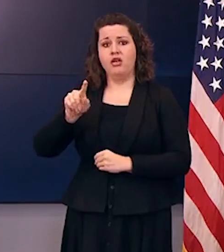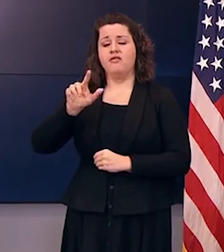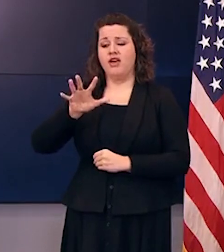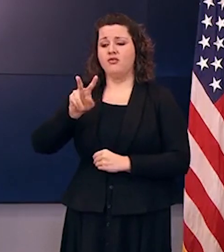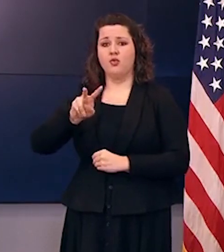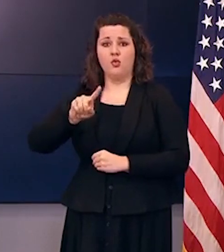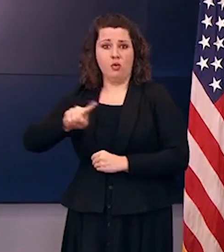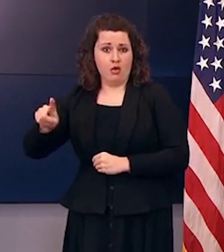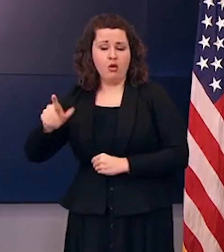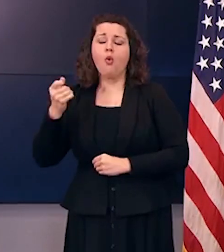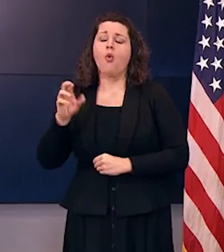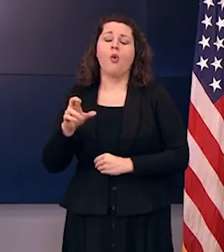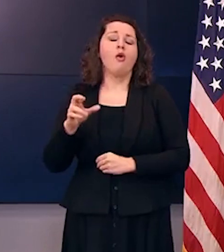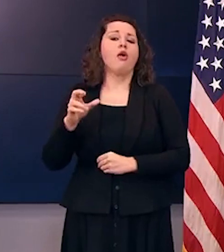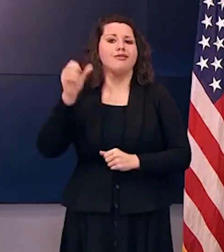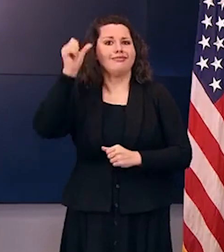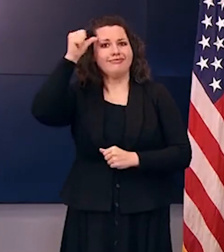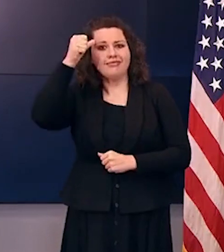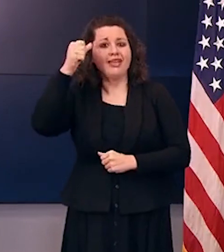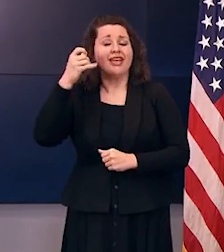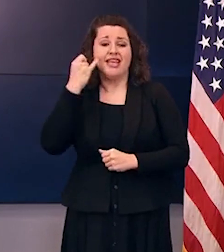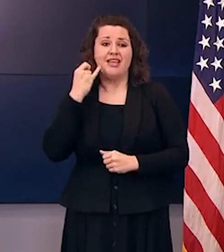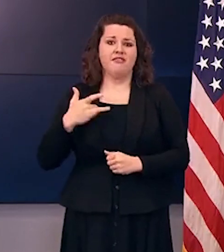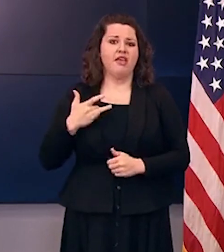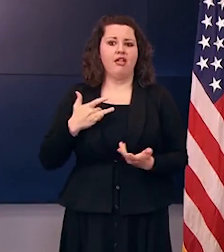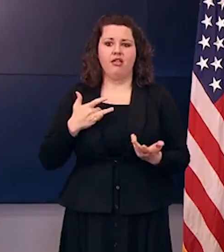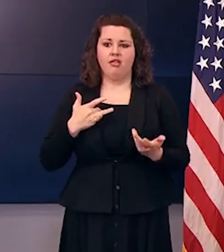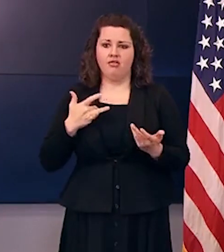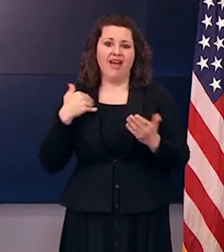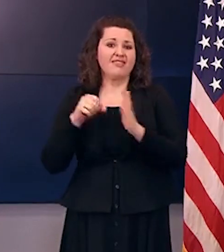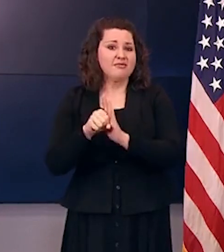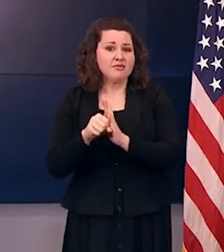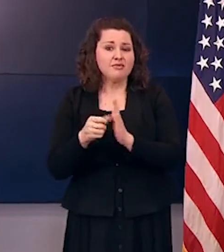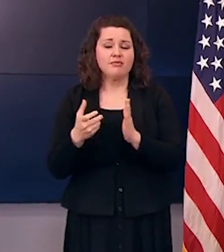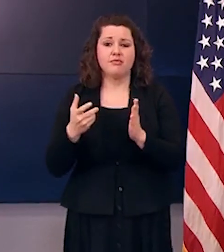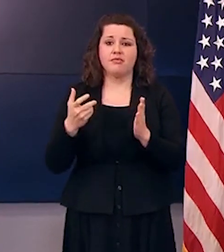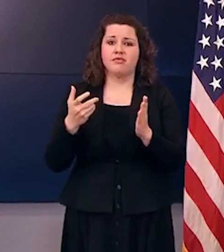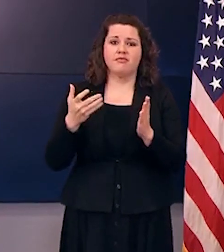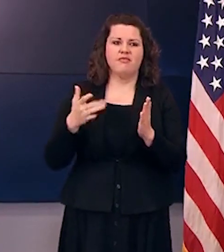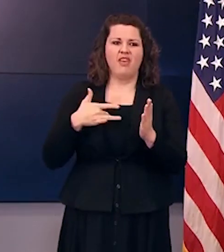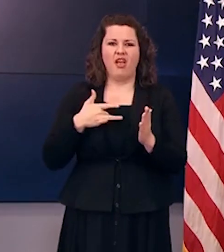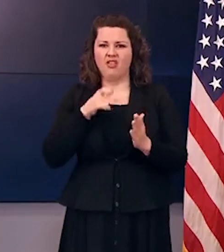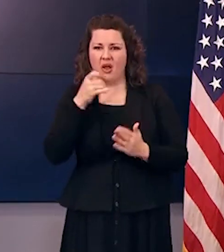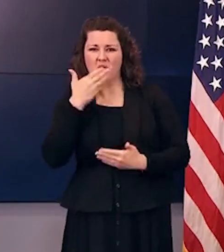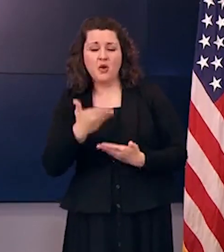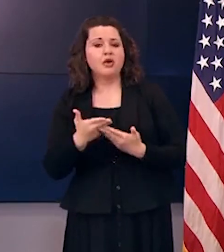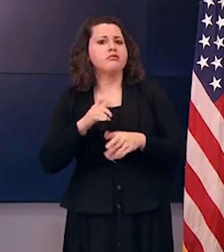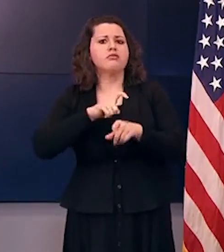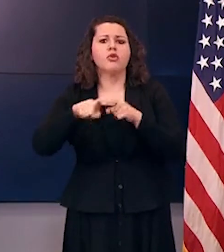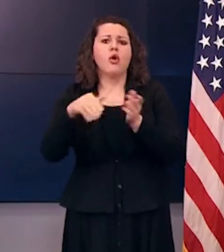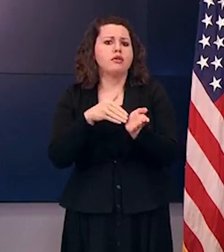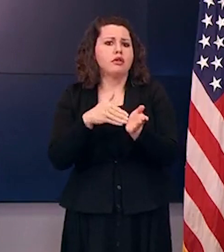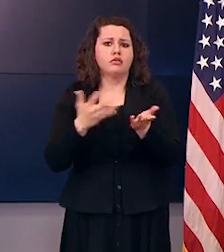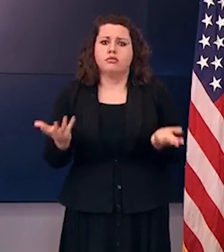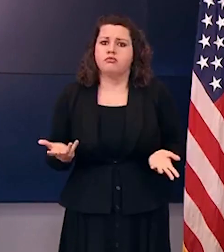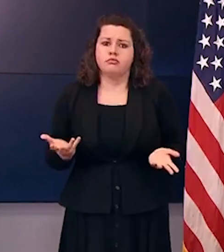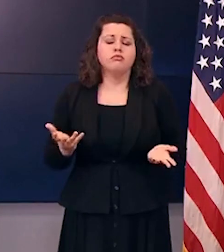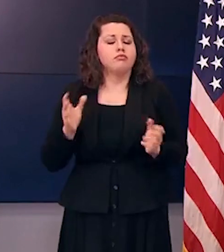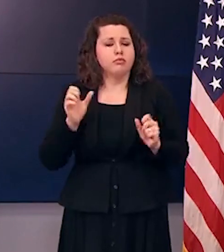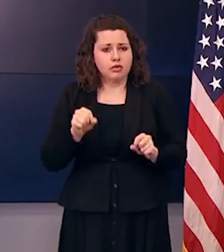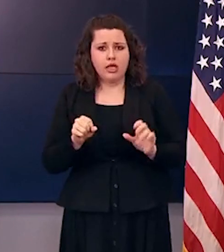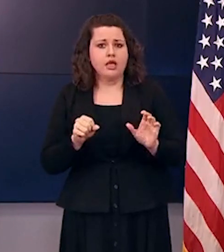515-281-5211. Or always remember that if you're having symptoms and you're not feeling well, call your doctor, or and